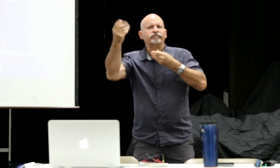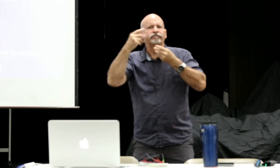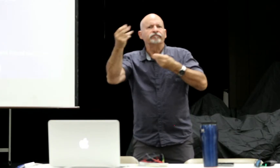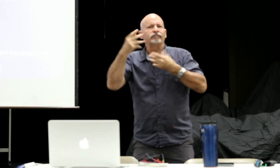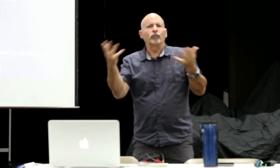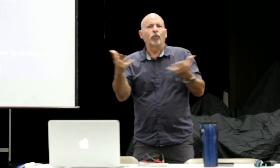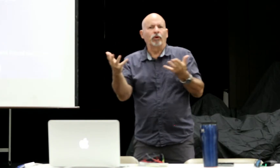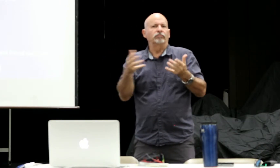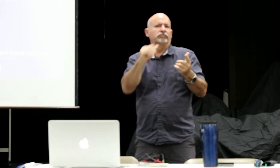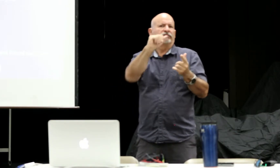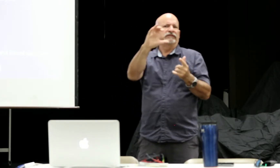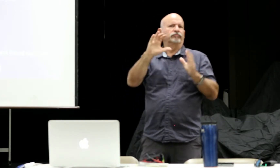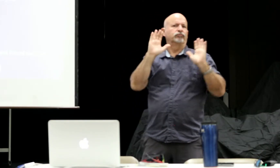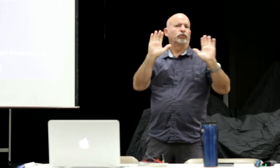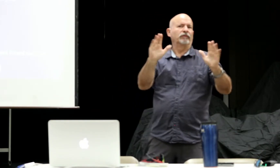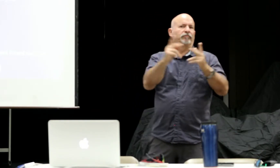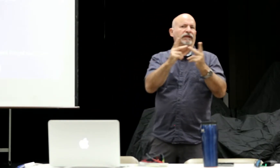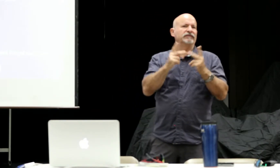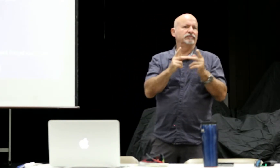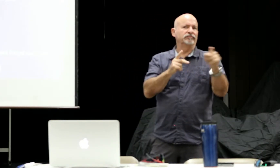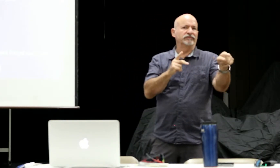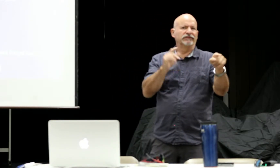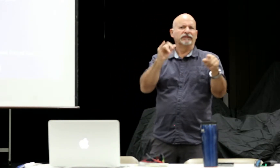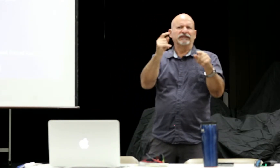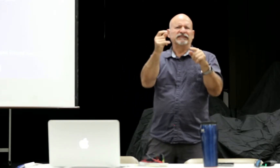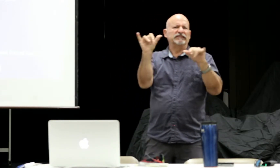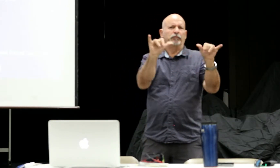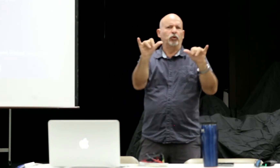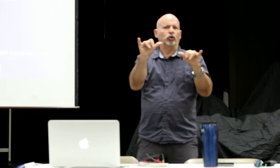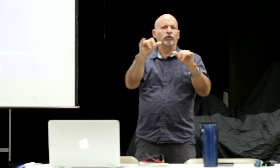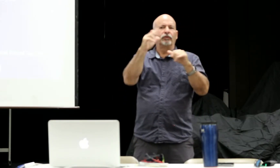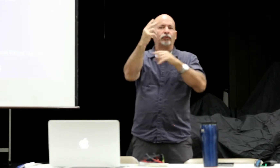the input from the community. So the AC is a great place to serve.